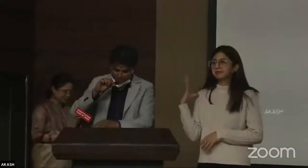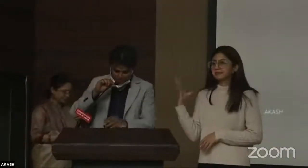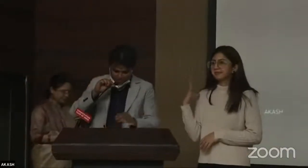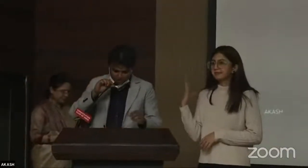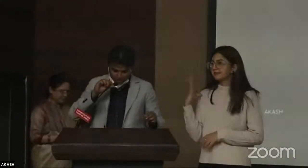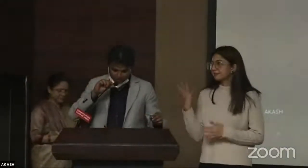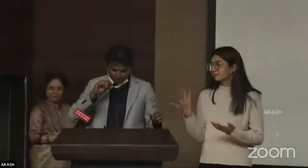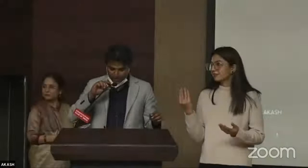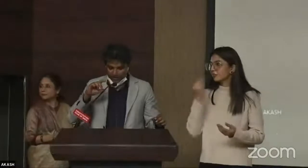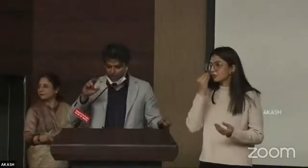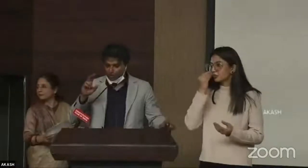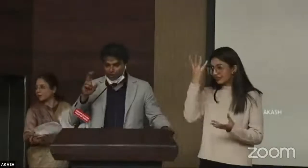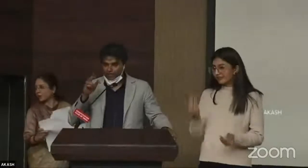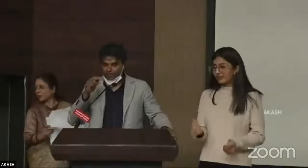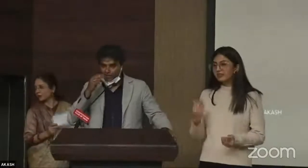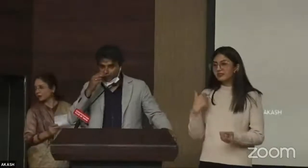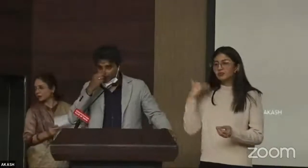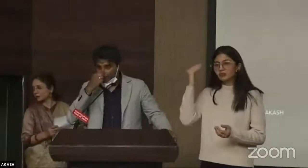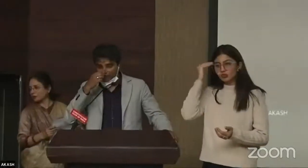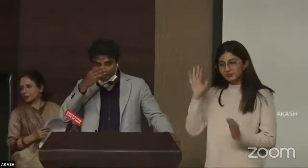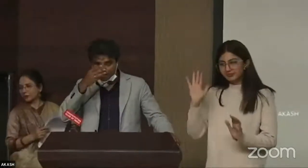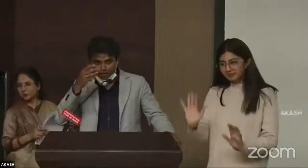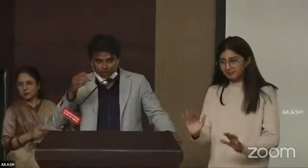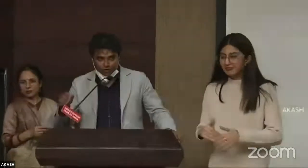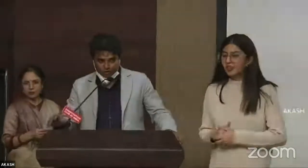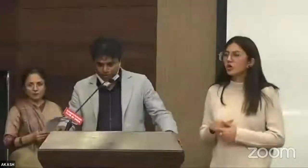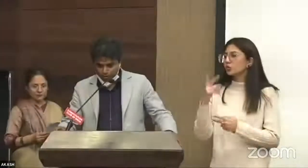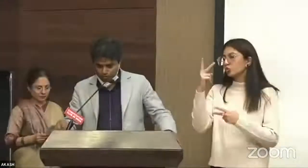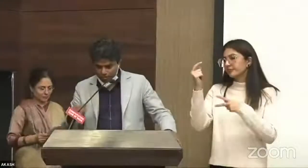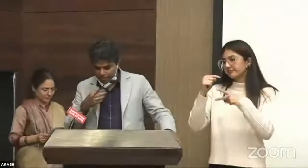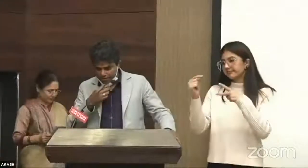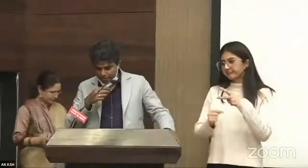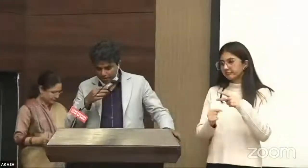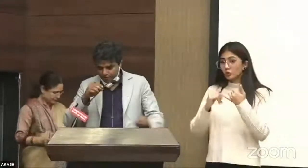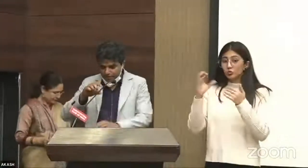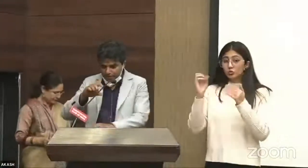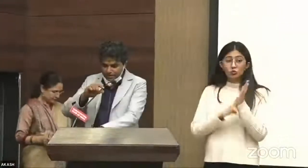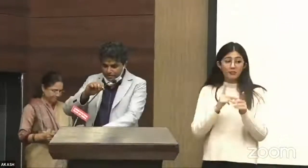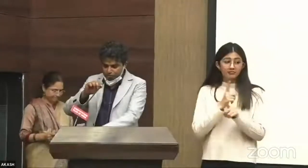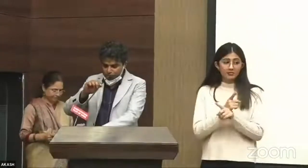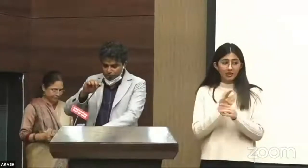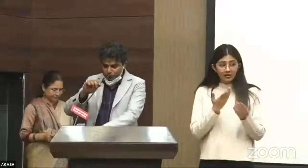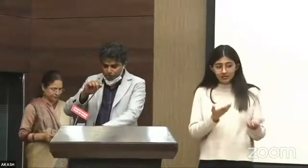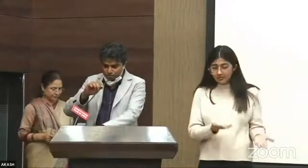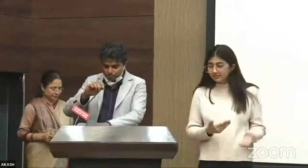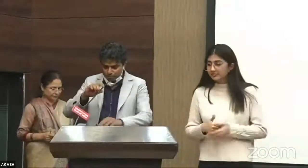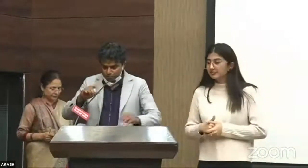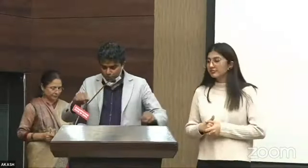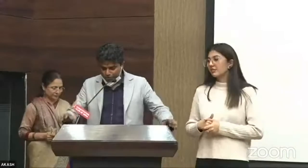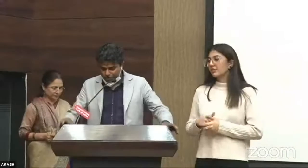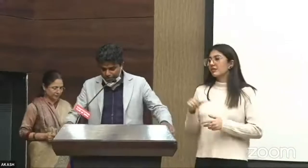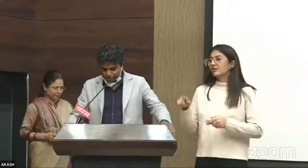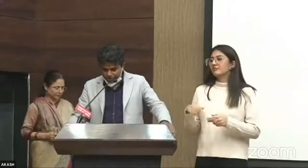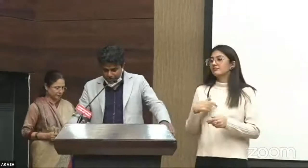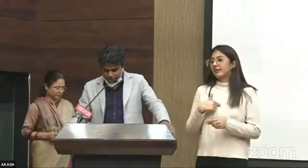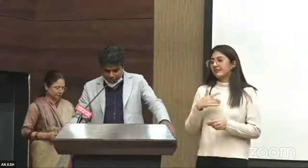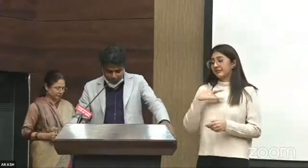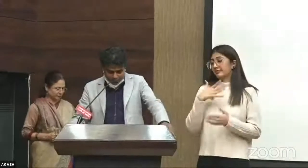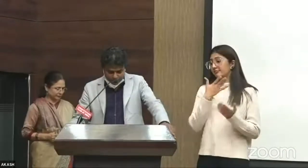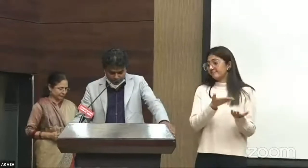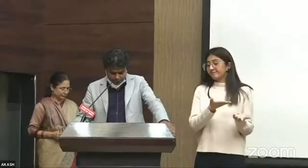the dinner. Just two things, and I'm saying this to Som sir as well, whom I